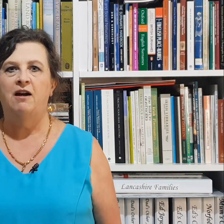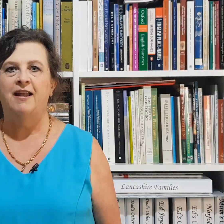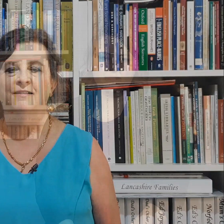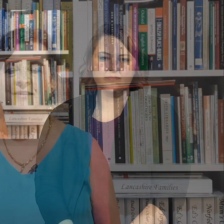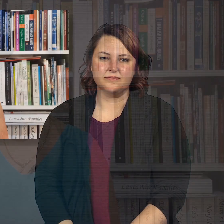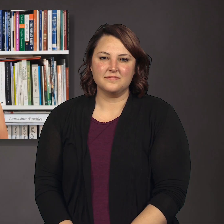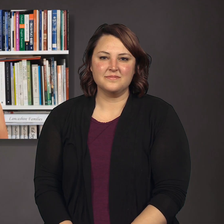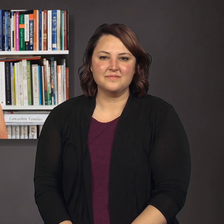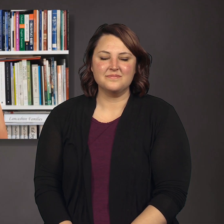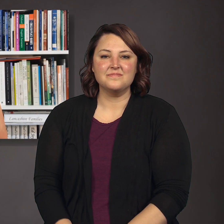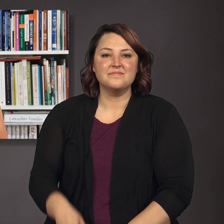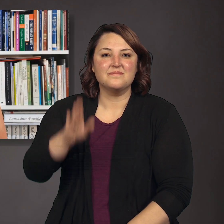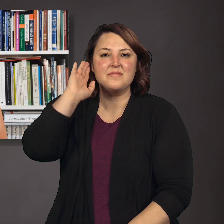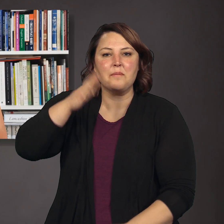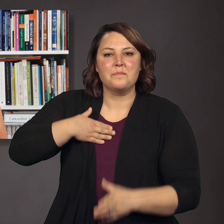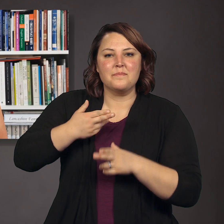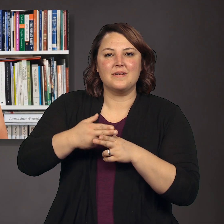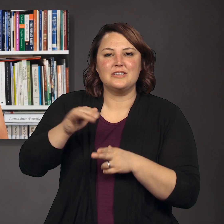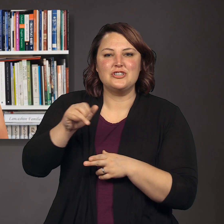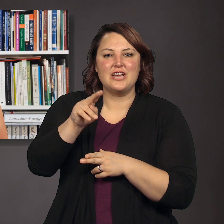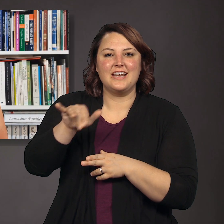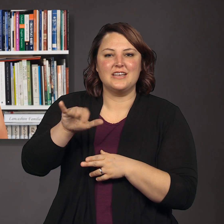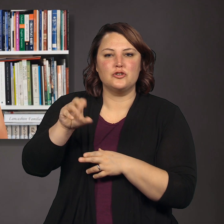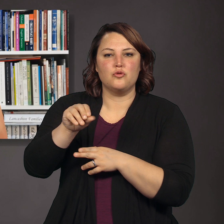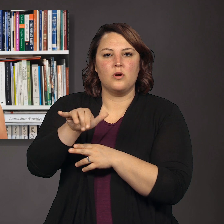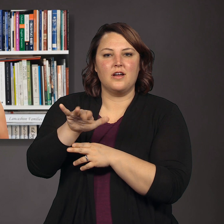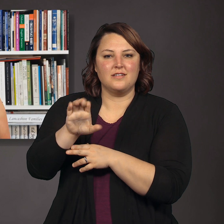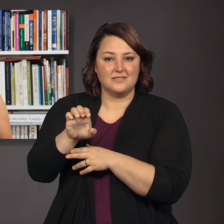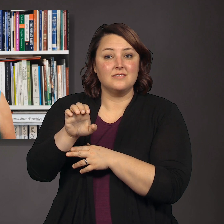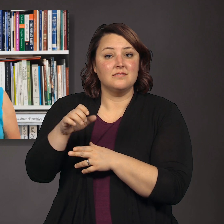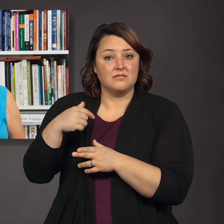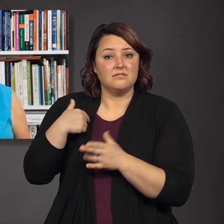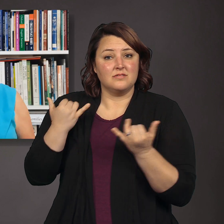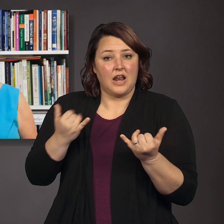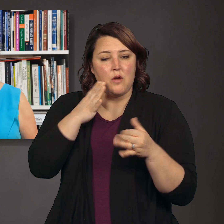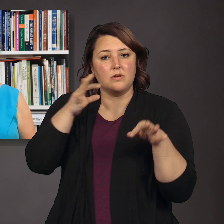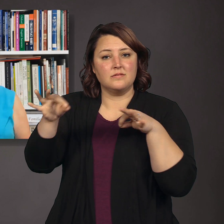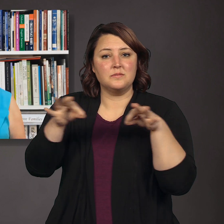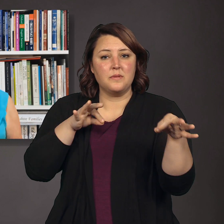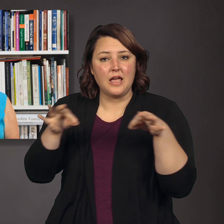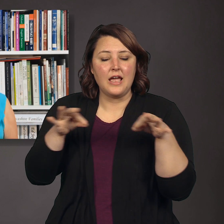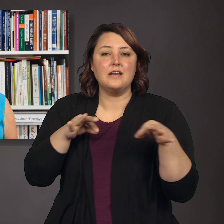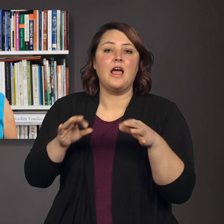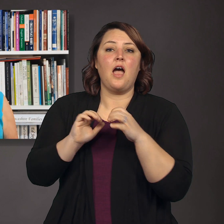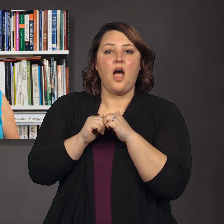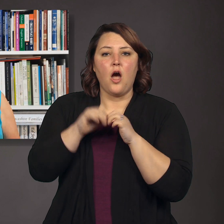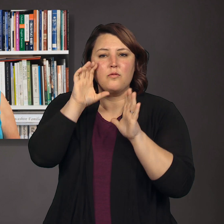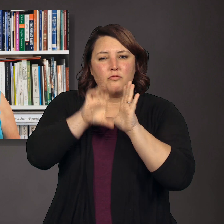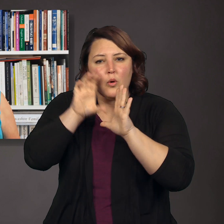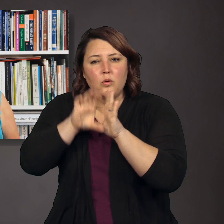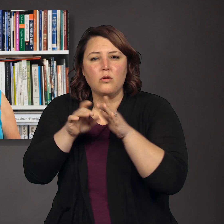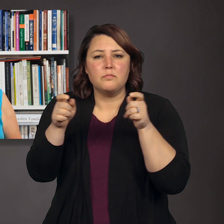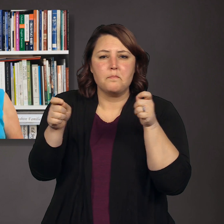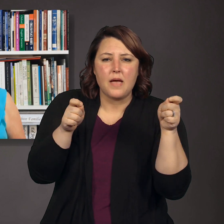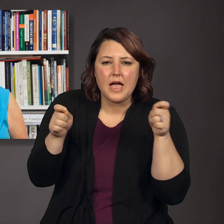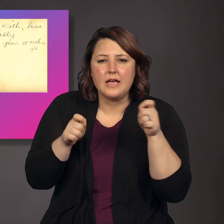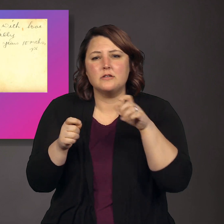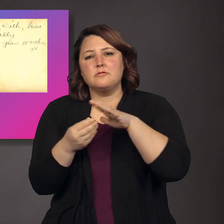Hi, I'm Jenny Joyce, and today I'm going to talk to you about managing scanned and digital photos.